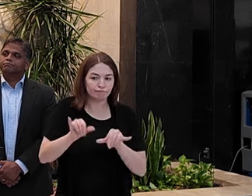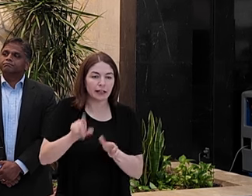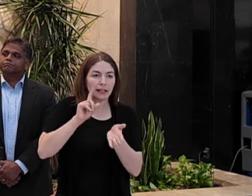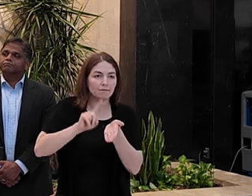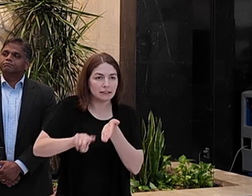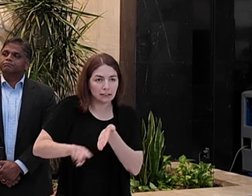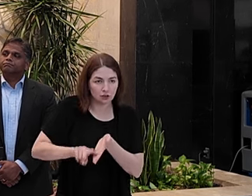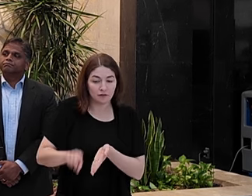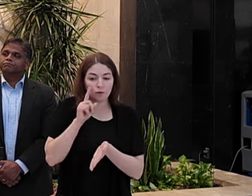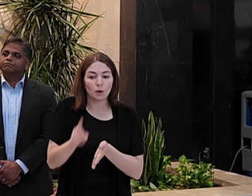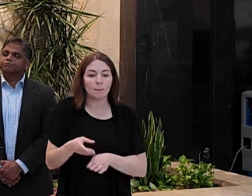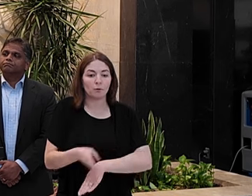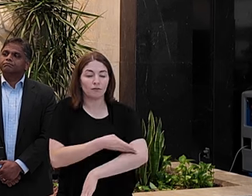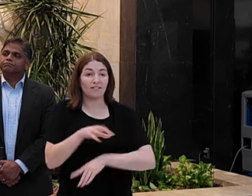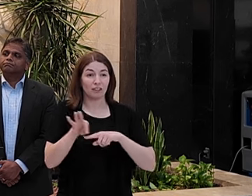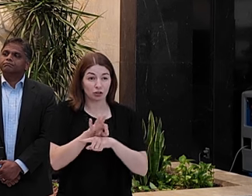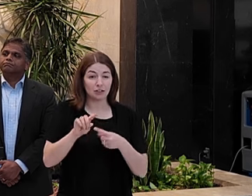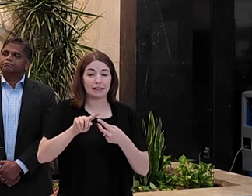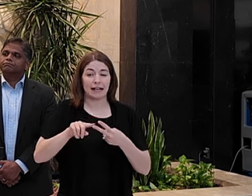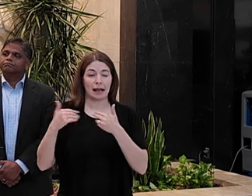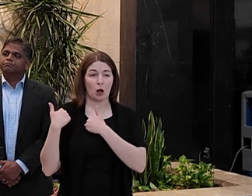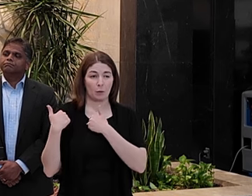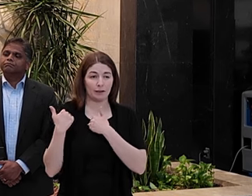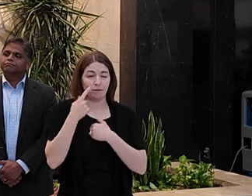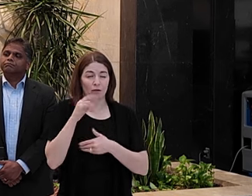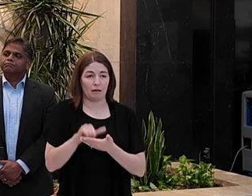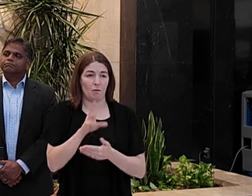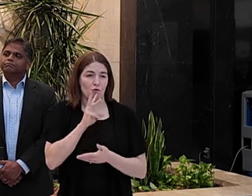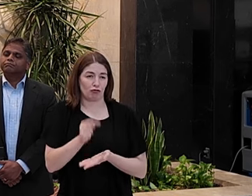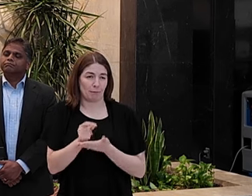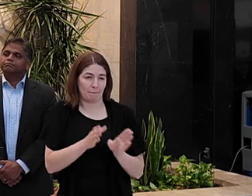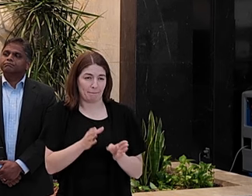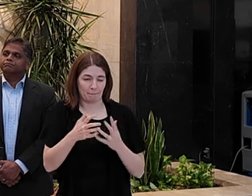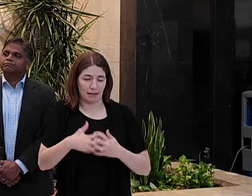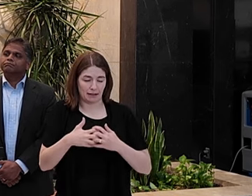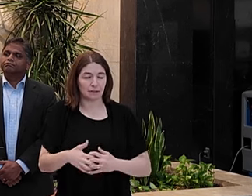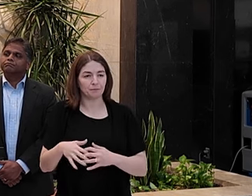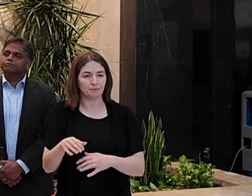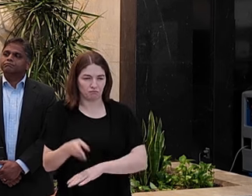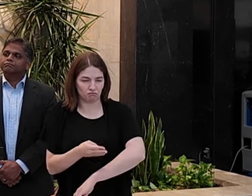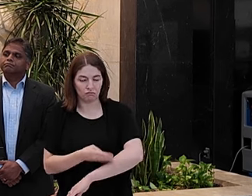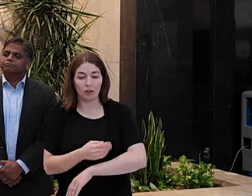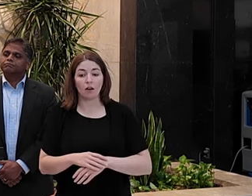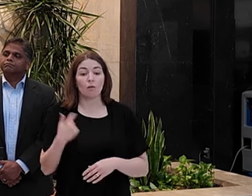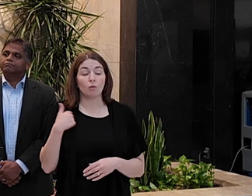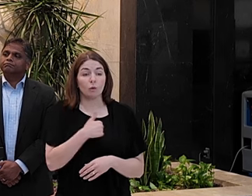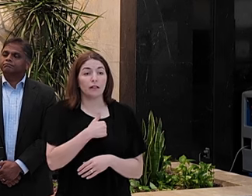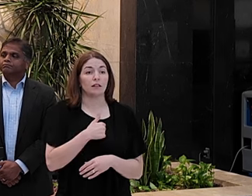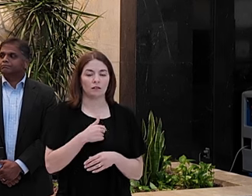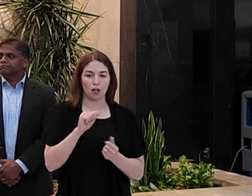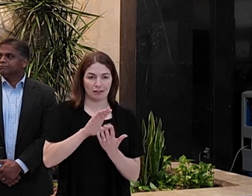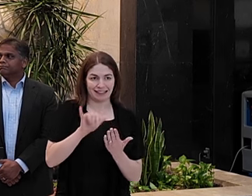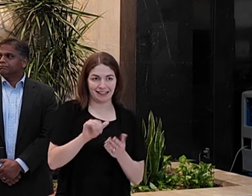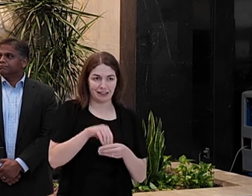overall functionality and accountability at the water treatment plant. This was one of the items that we addressed both in the H&T report, but also in